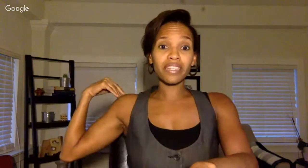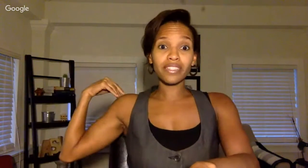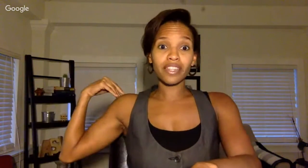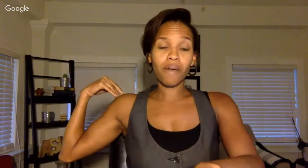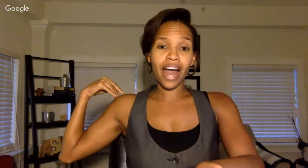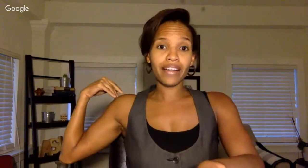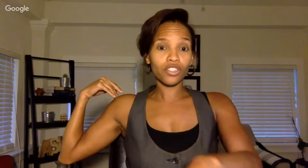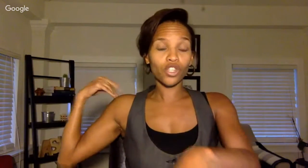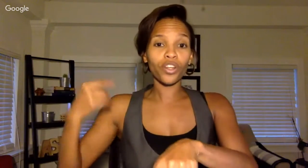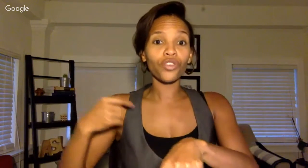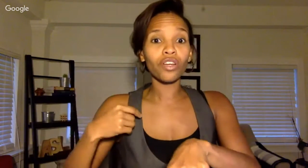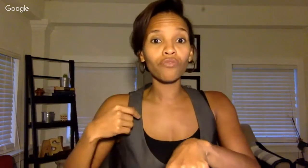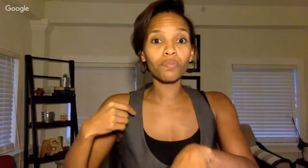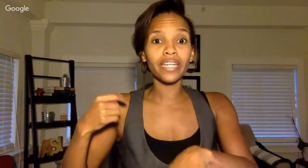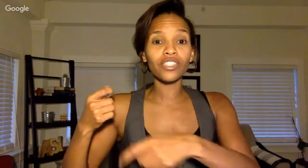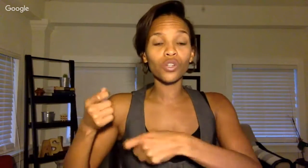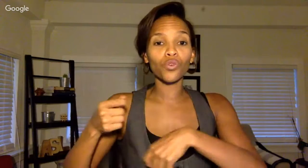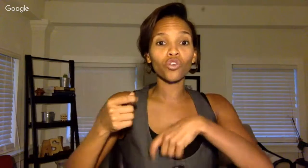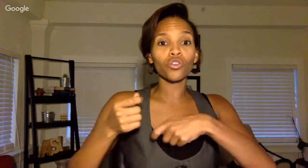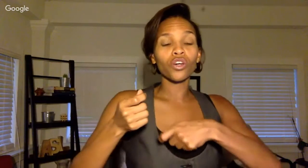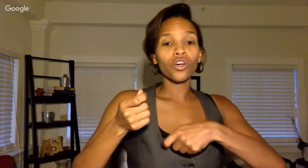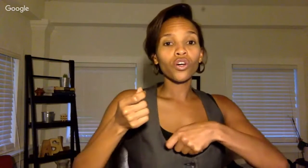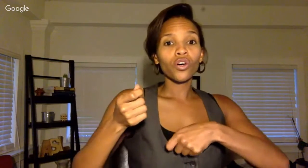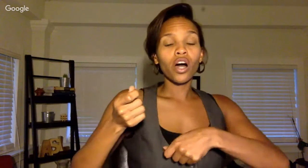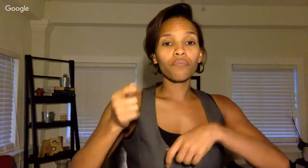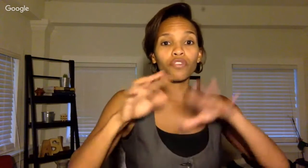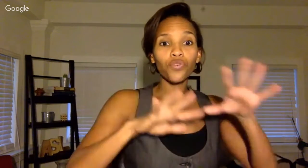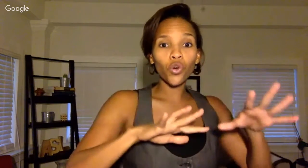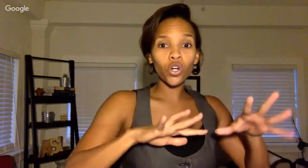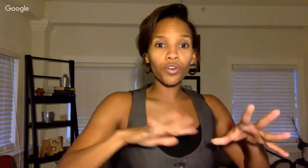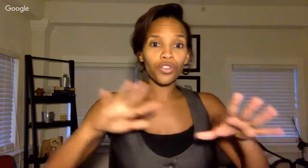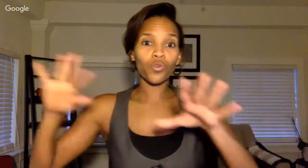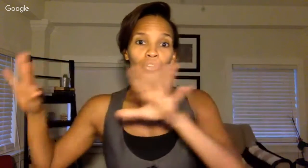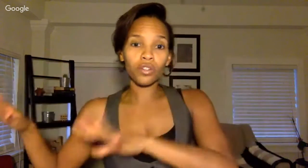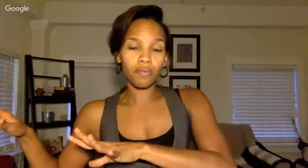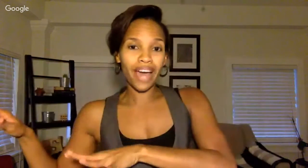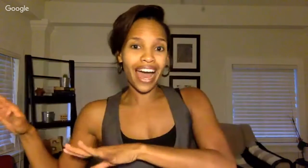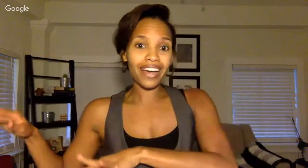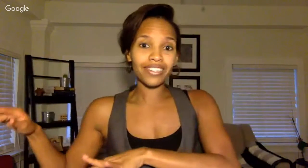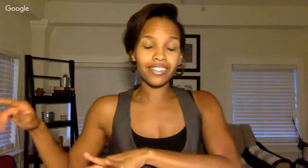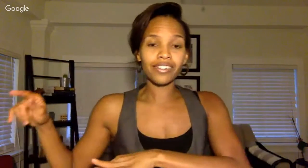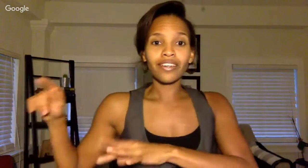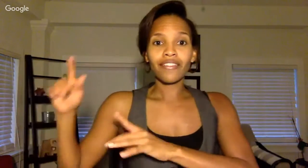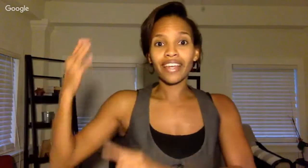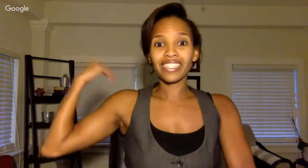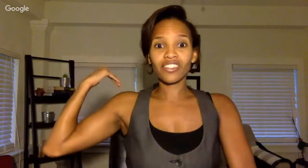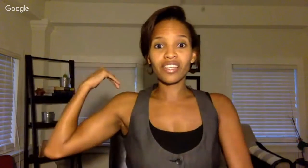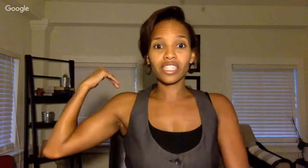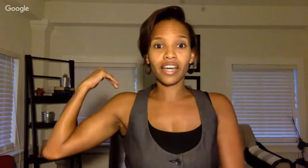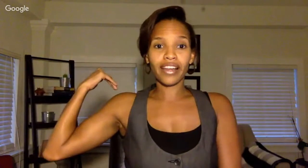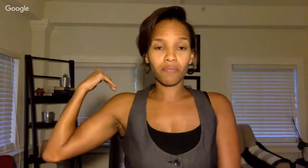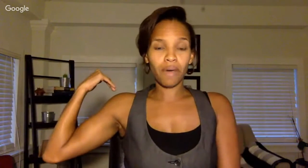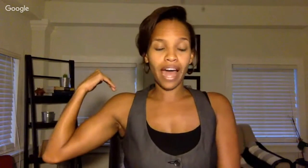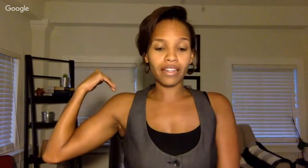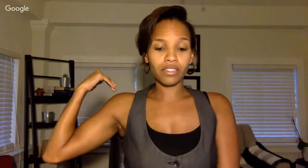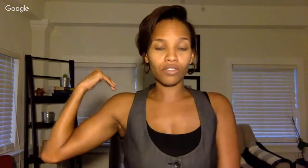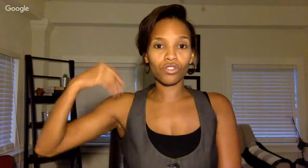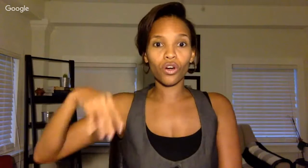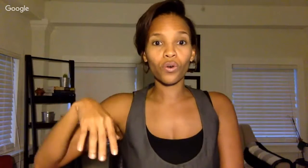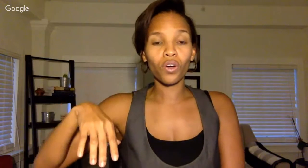in the past. So when you can replace the word before with the word past, then it's this sign past. So